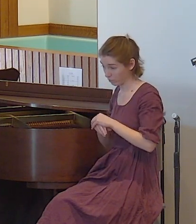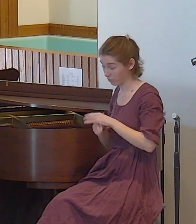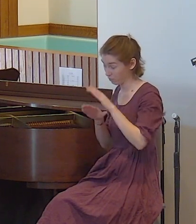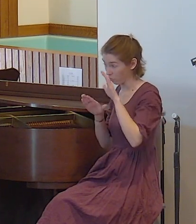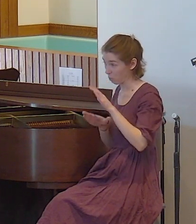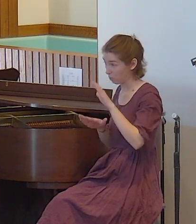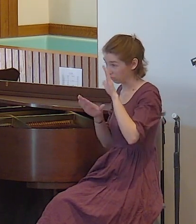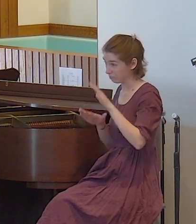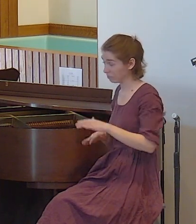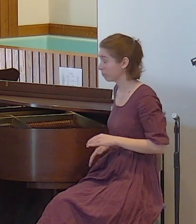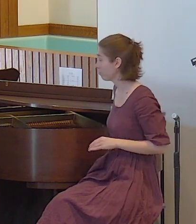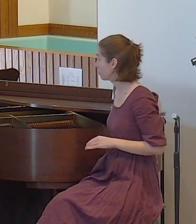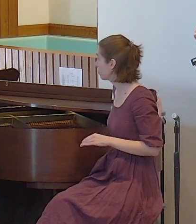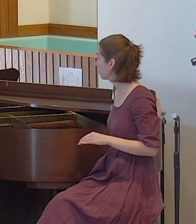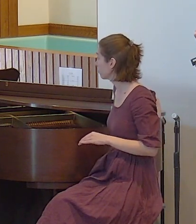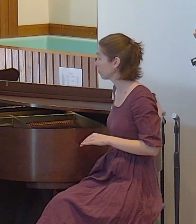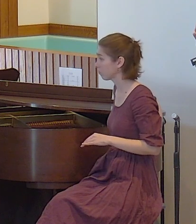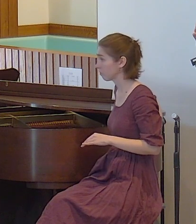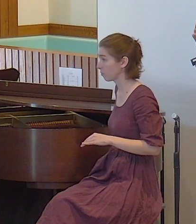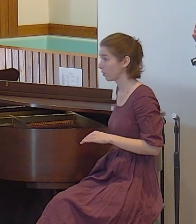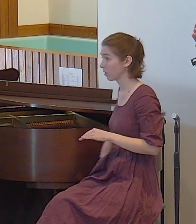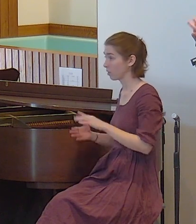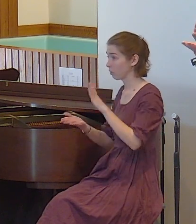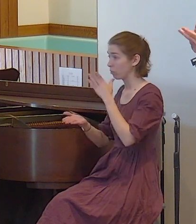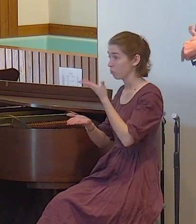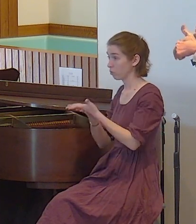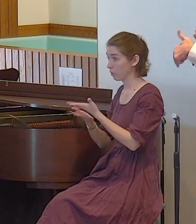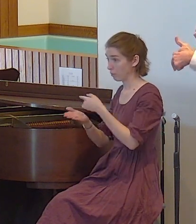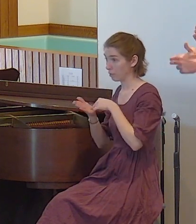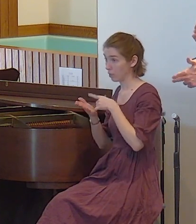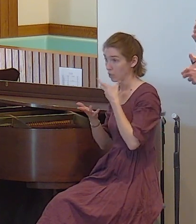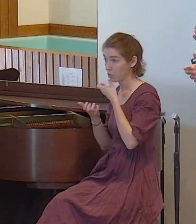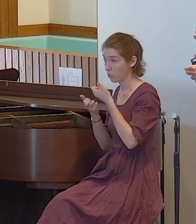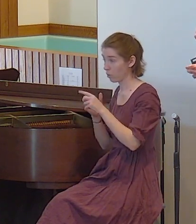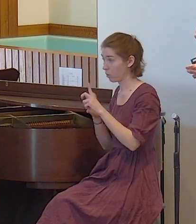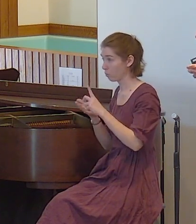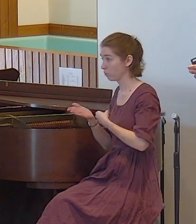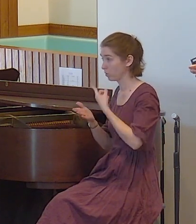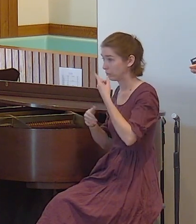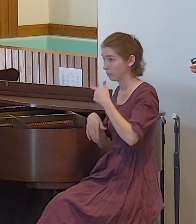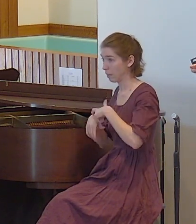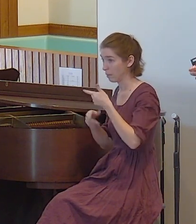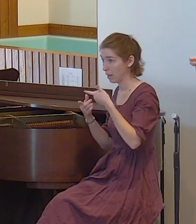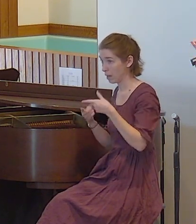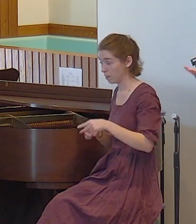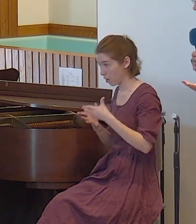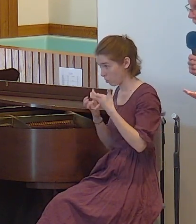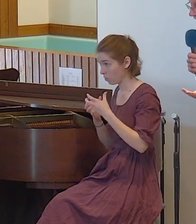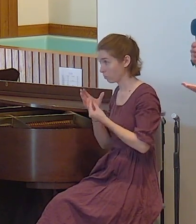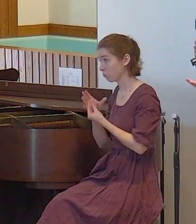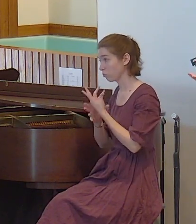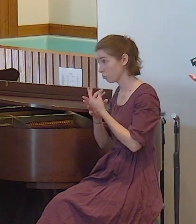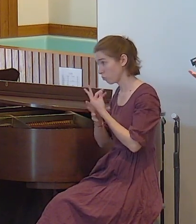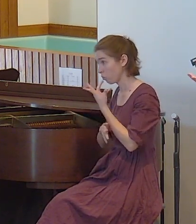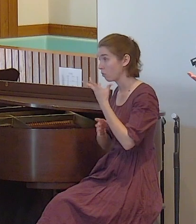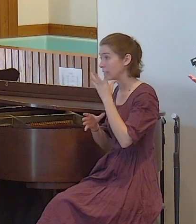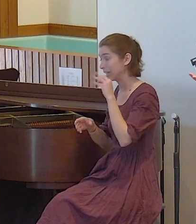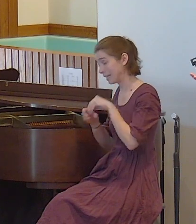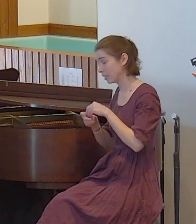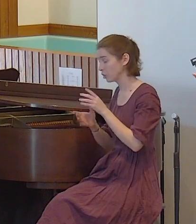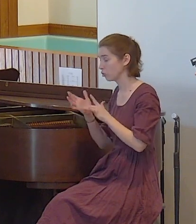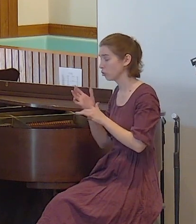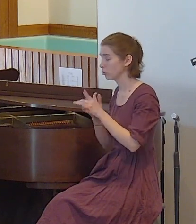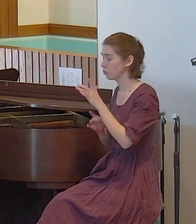Awesome. Showed me they don't want this to be a one-time event. They want to grow in Jesus